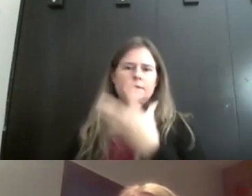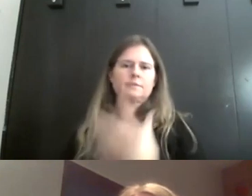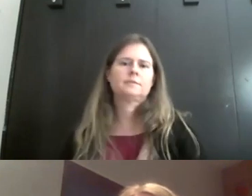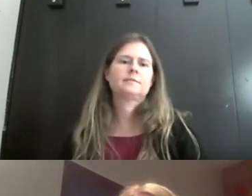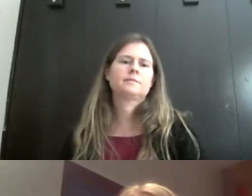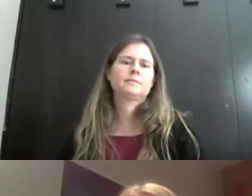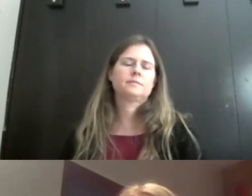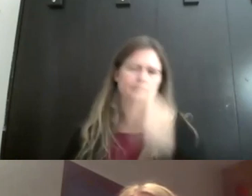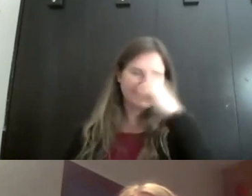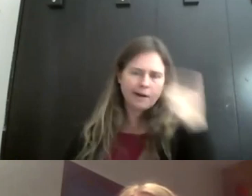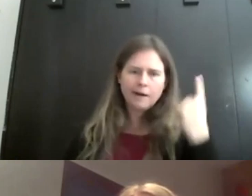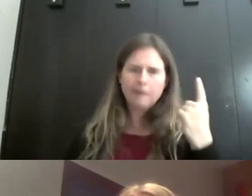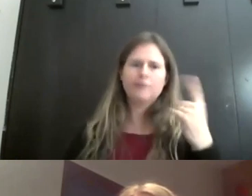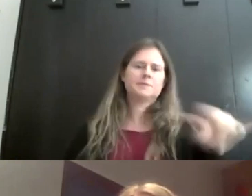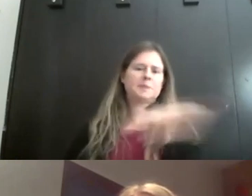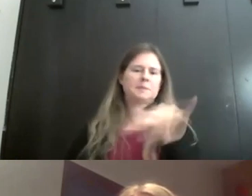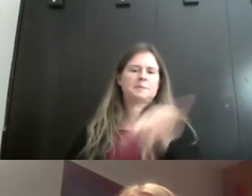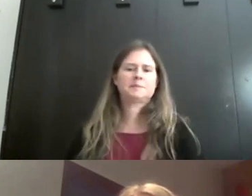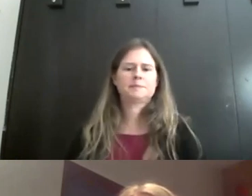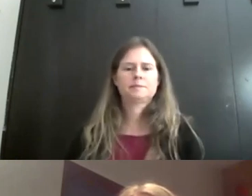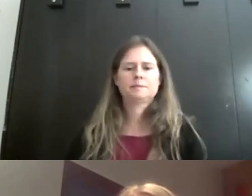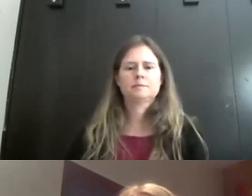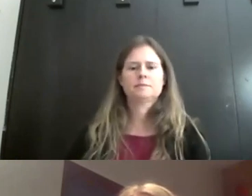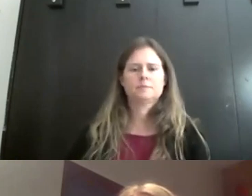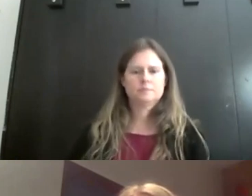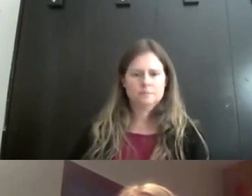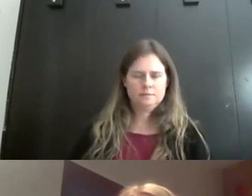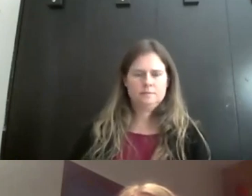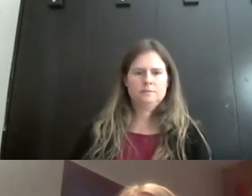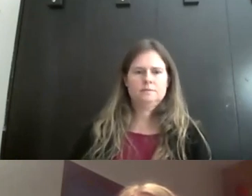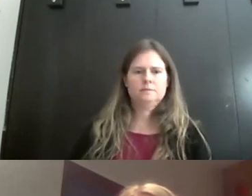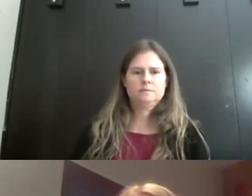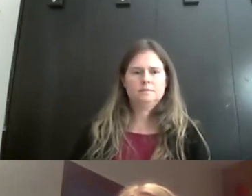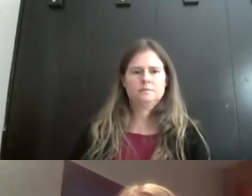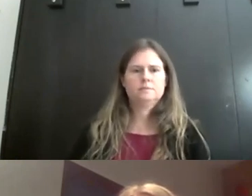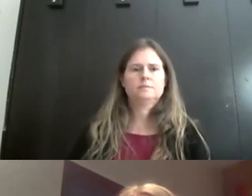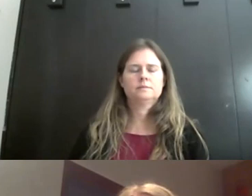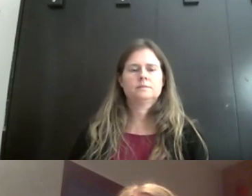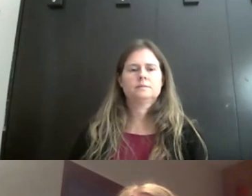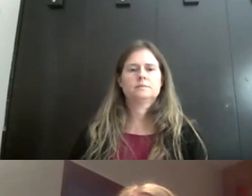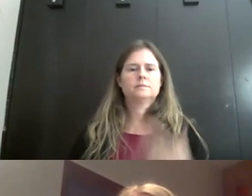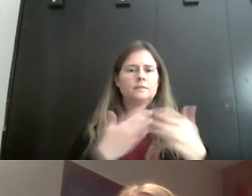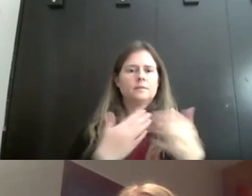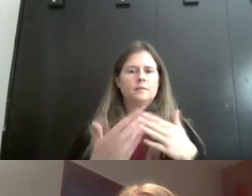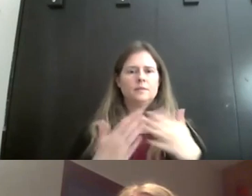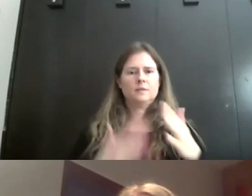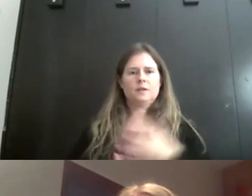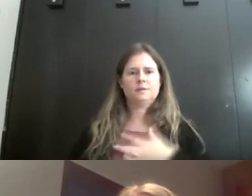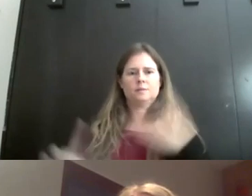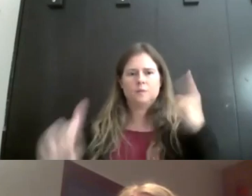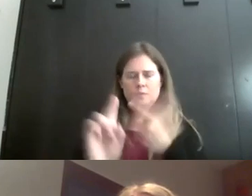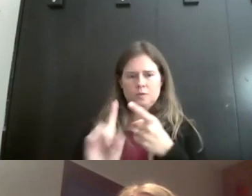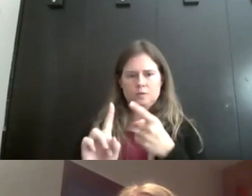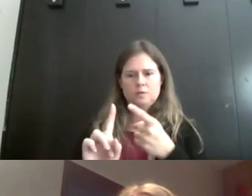skin, that we all have the same interests. So that's my hope, that we start taking some small